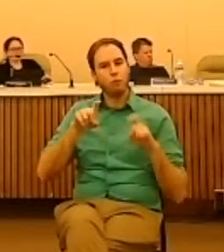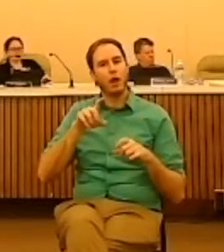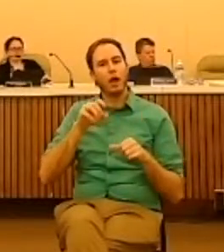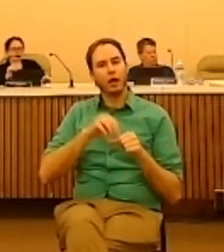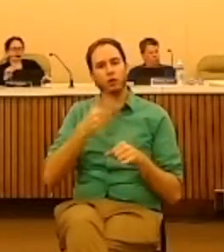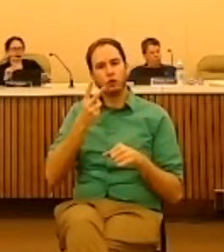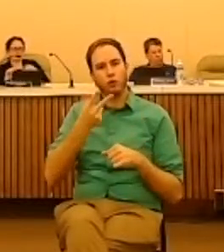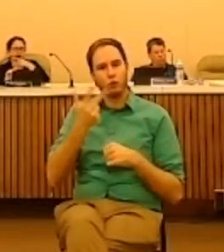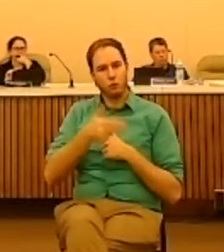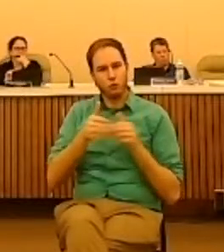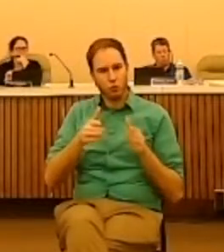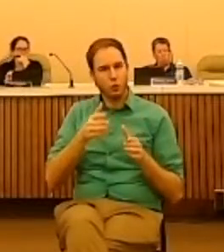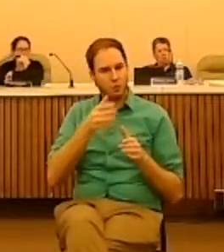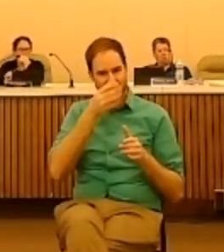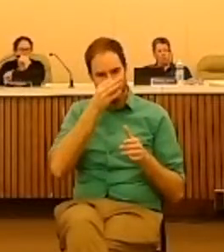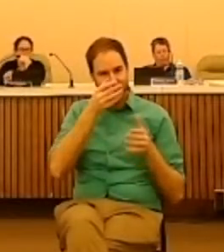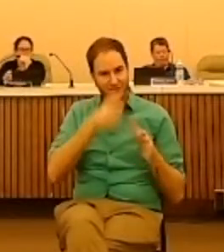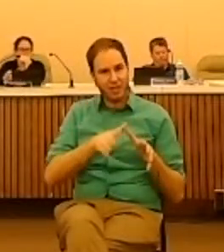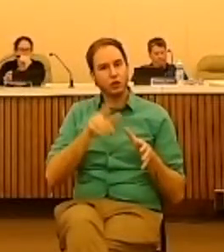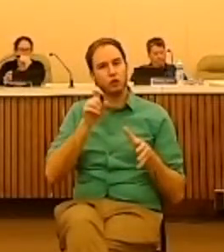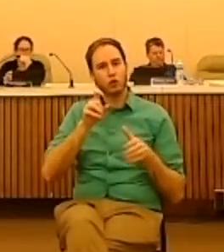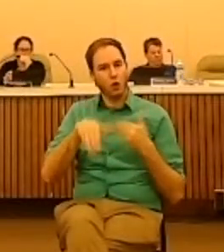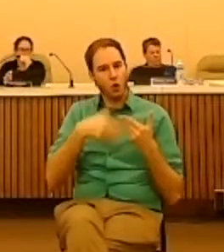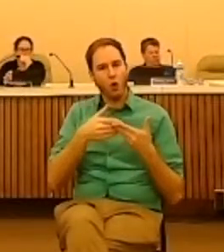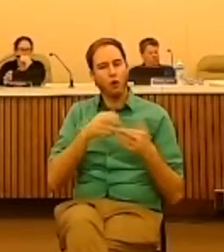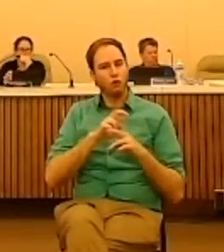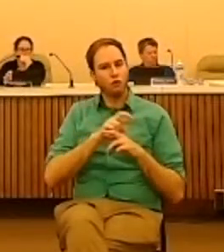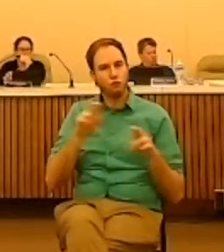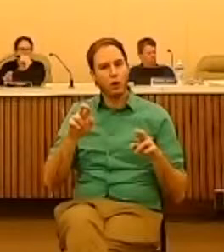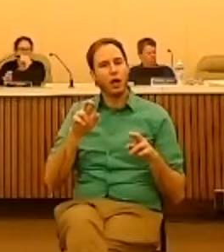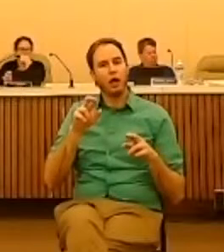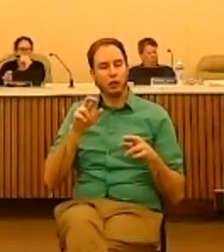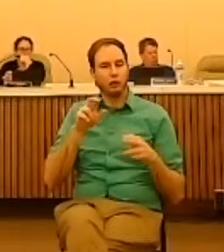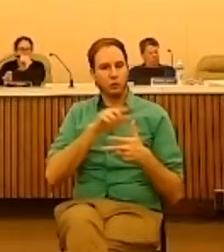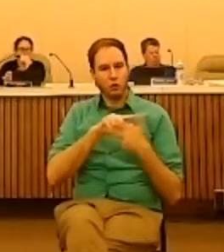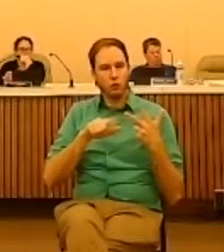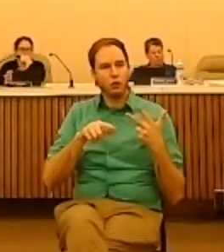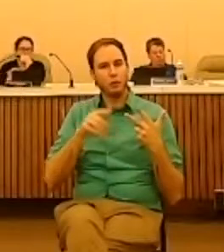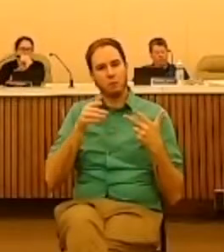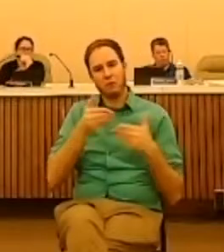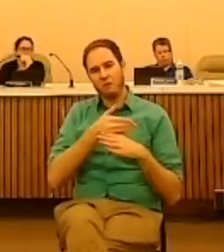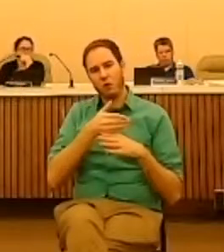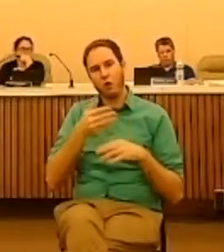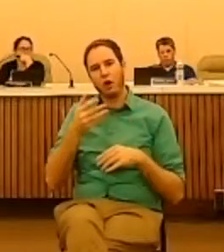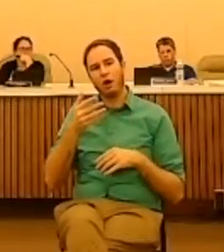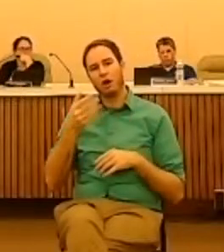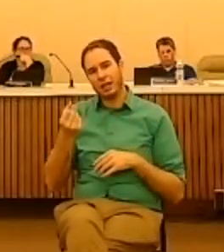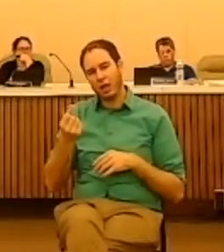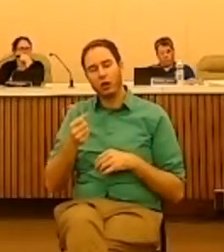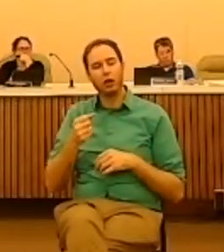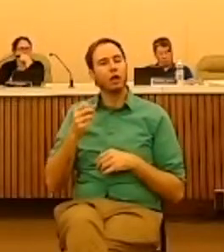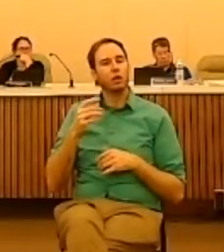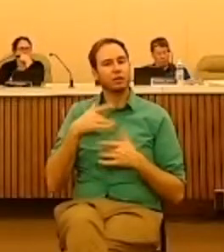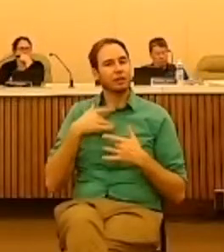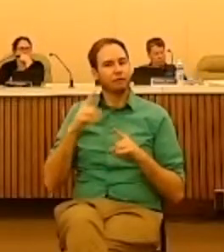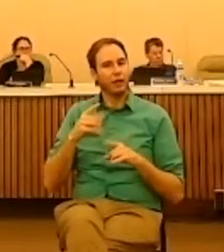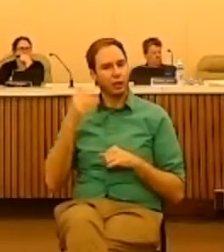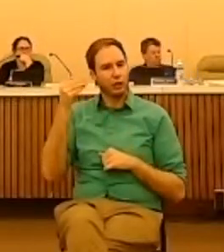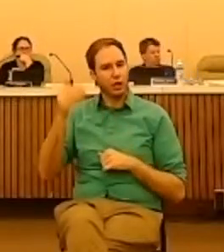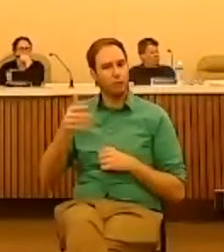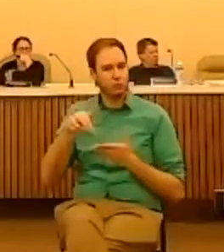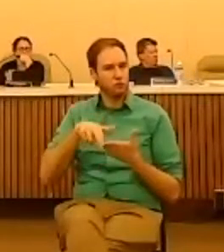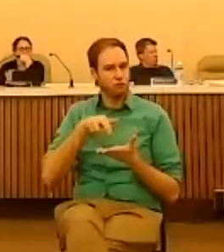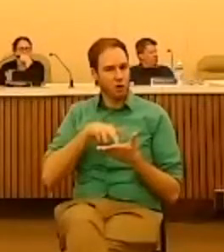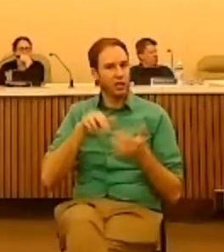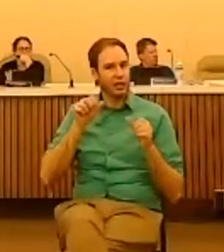center has been completed. They all should be completed all 3 should be done by the end of the week. Some events coming up. Registration is